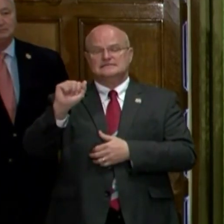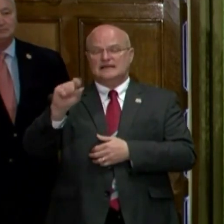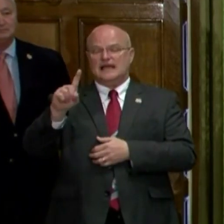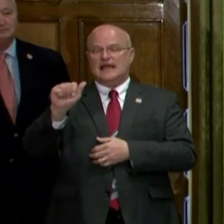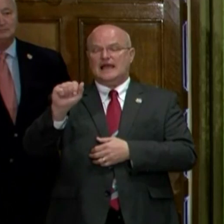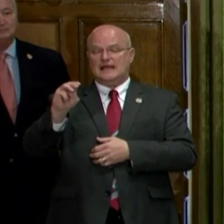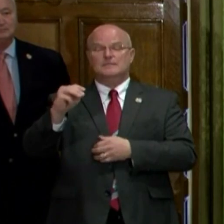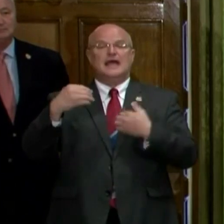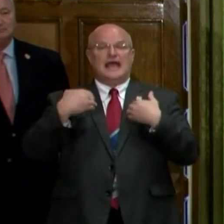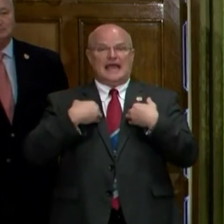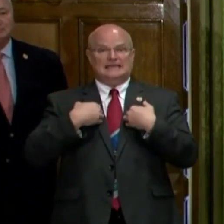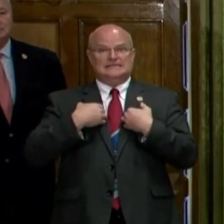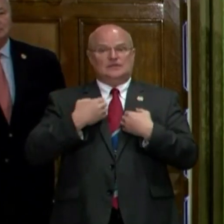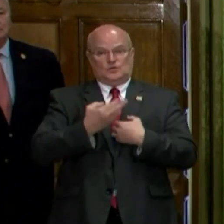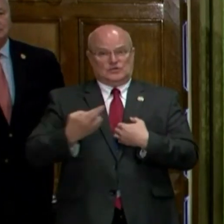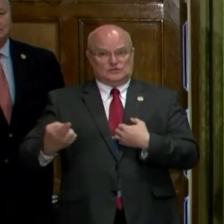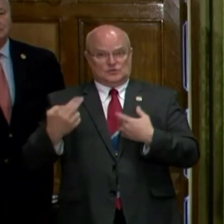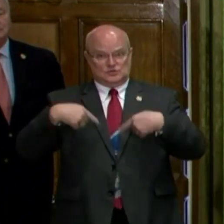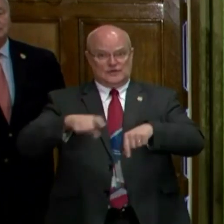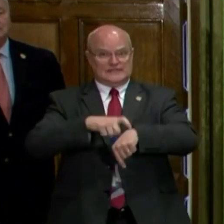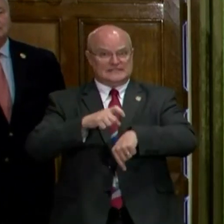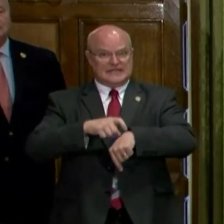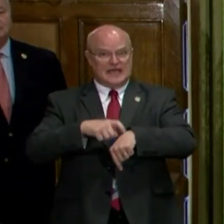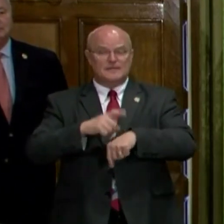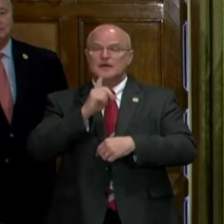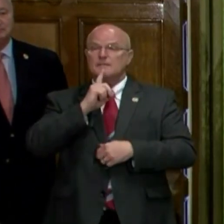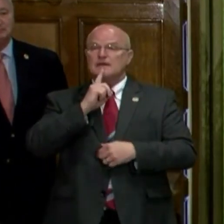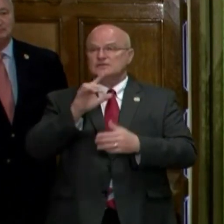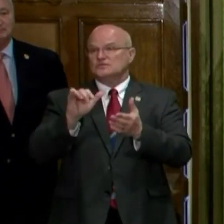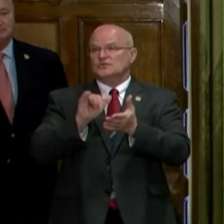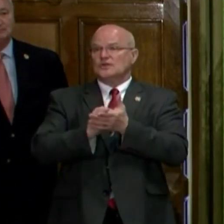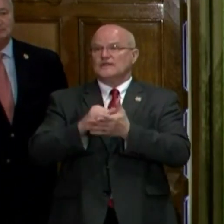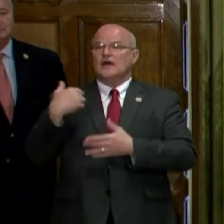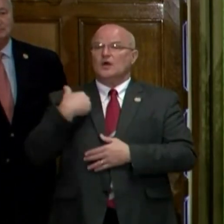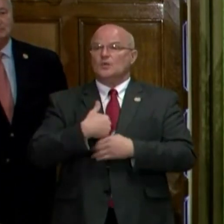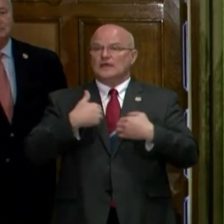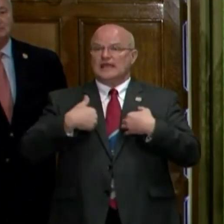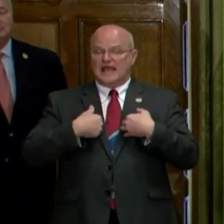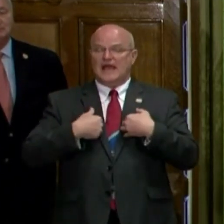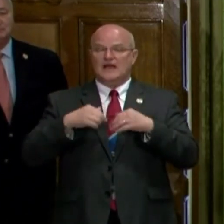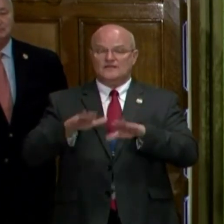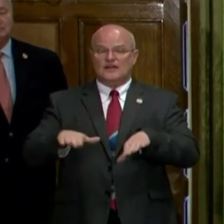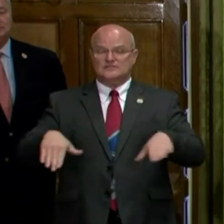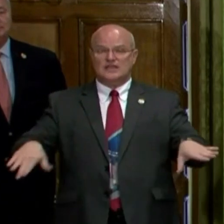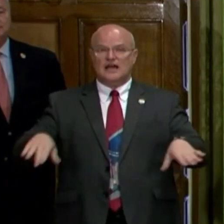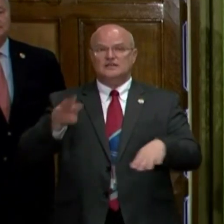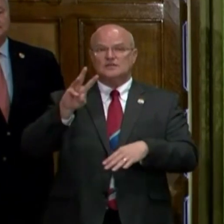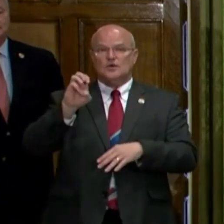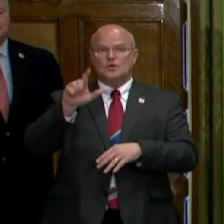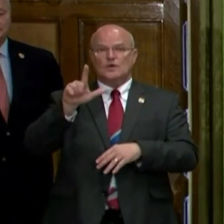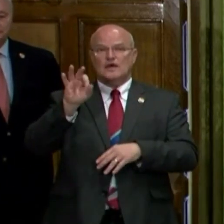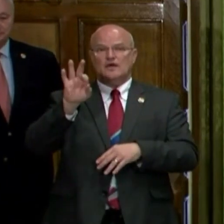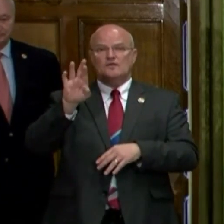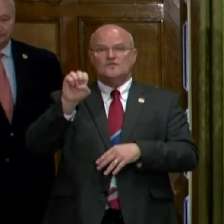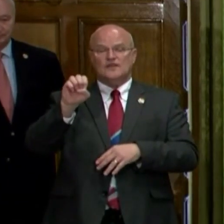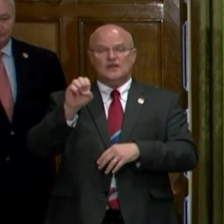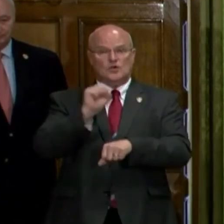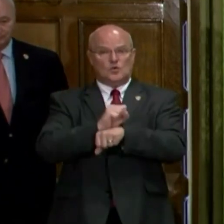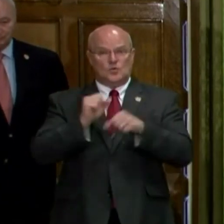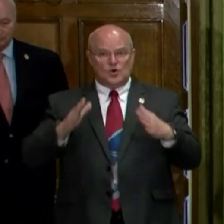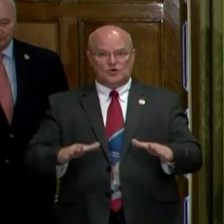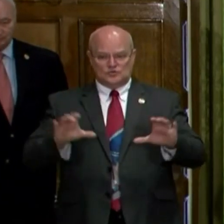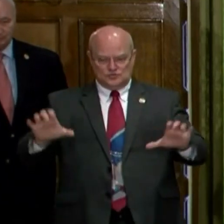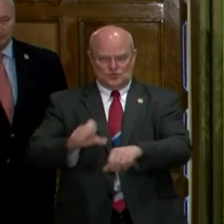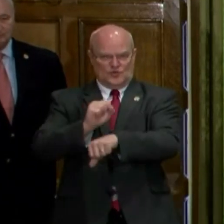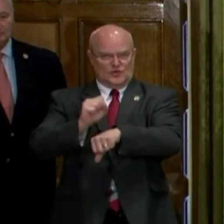this emergency time. We want to make sure that we have our child welfare workers able to make their calls and do